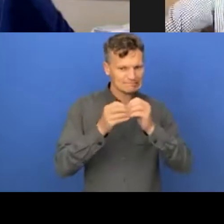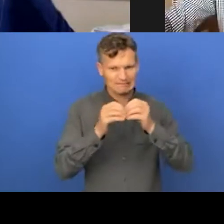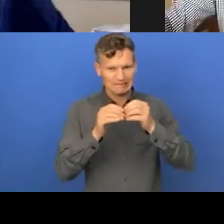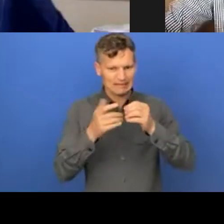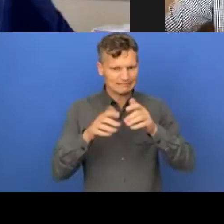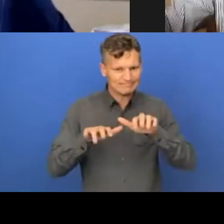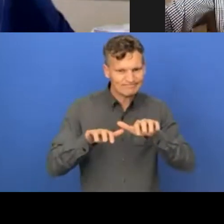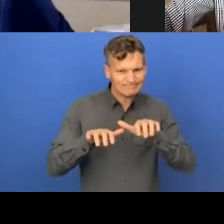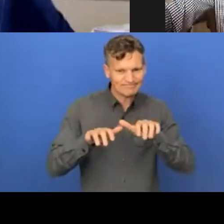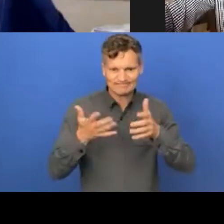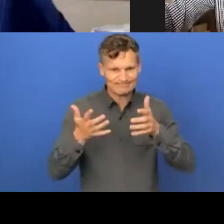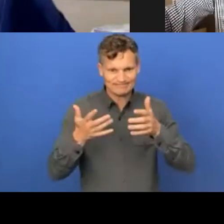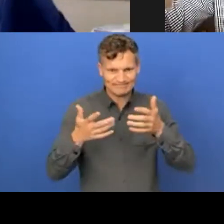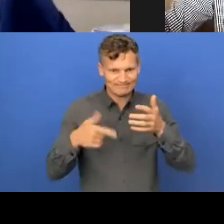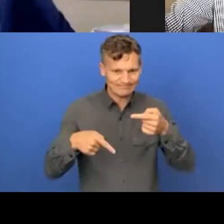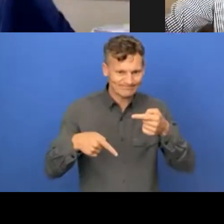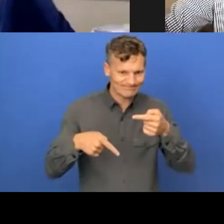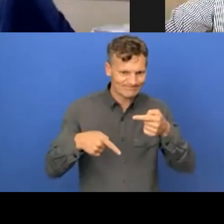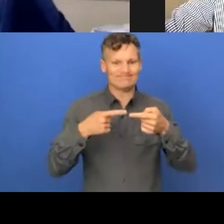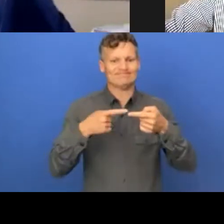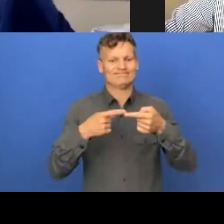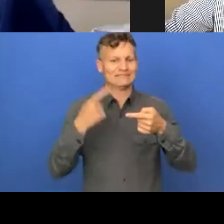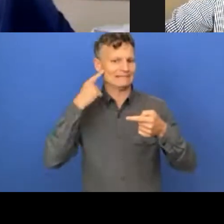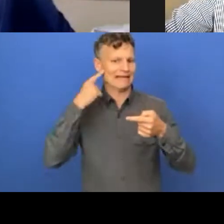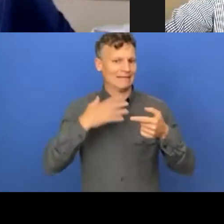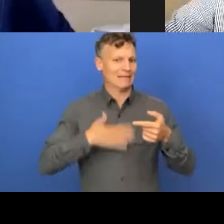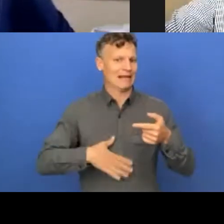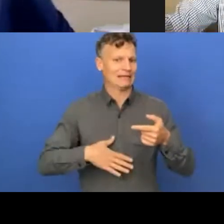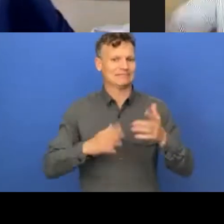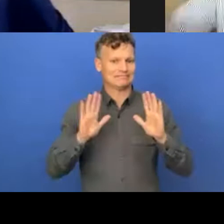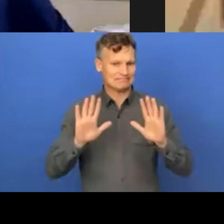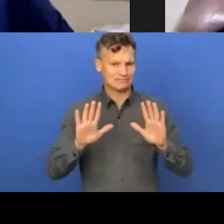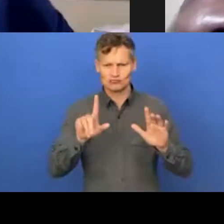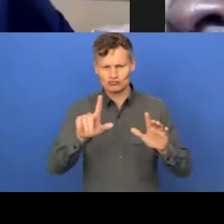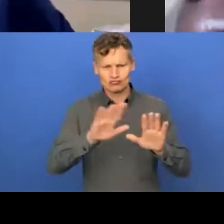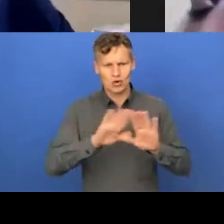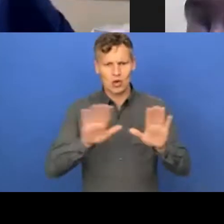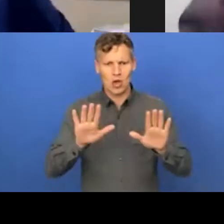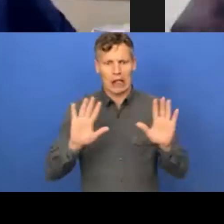technology. And while we are fixing the problem, don't worry, we'll